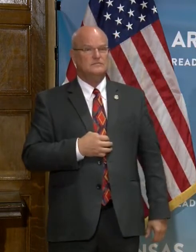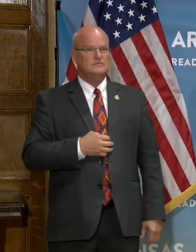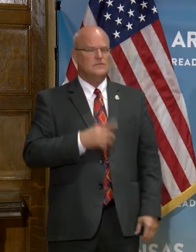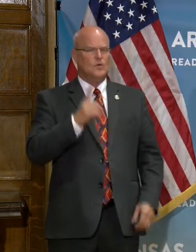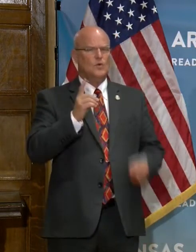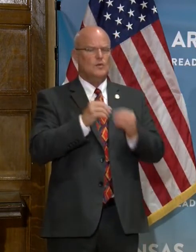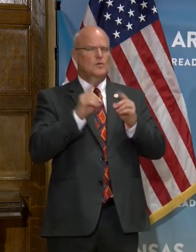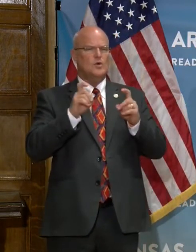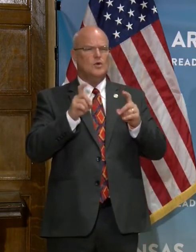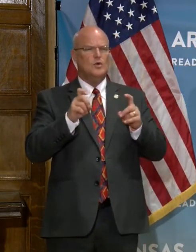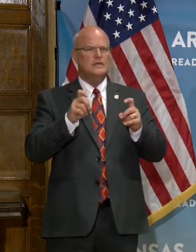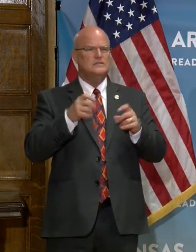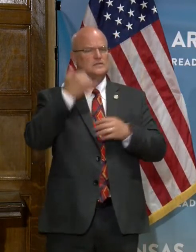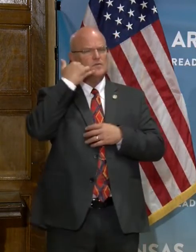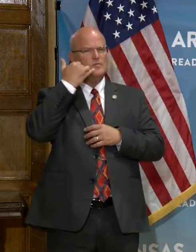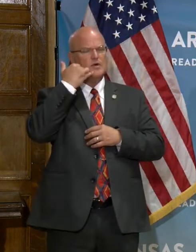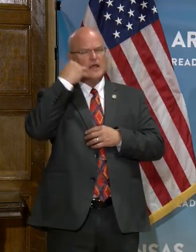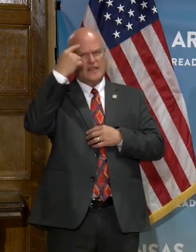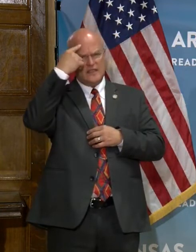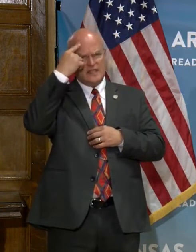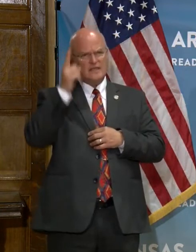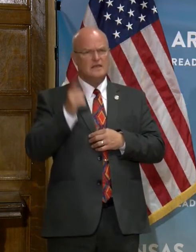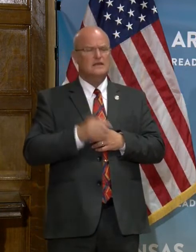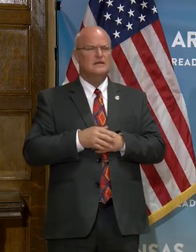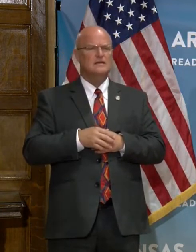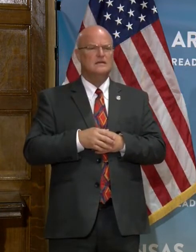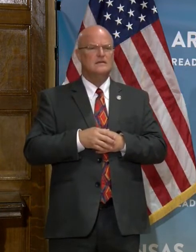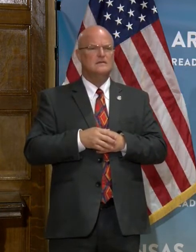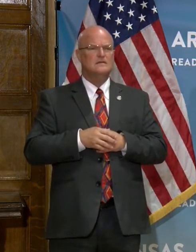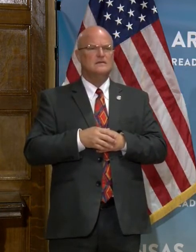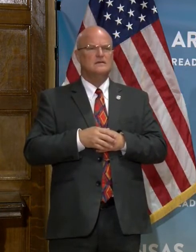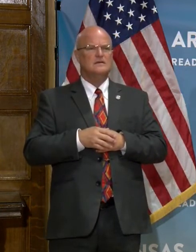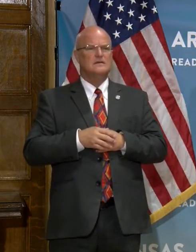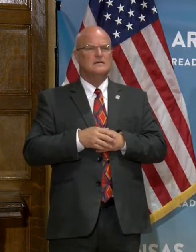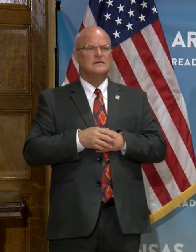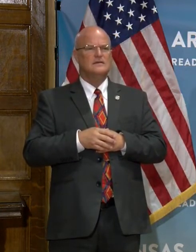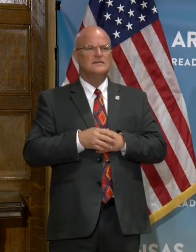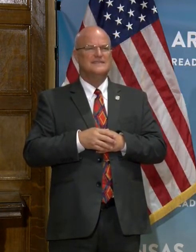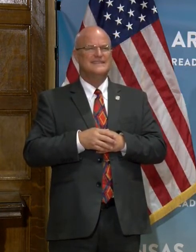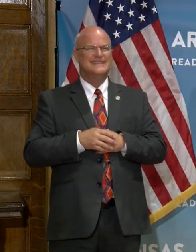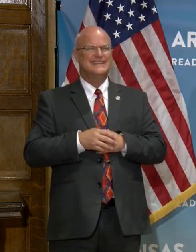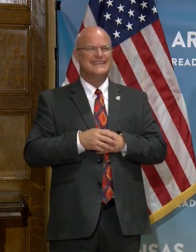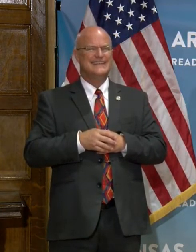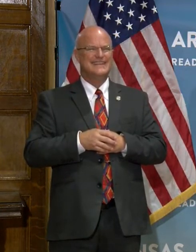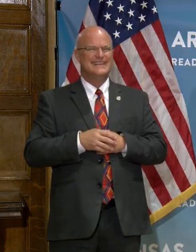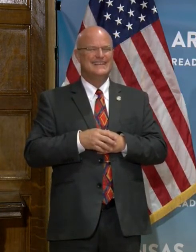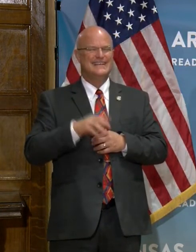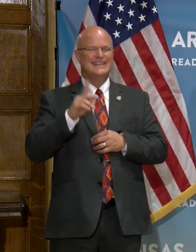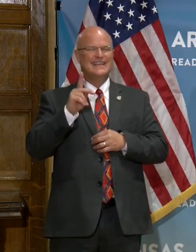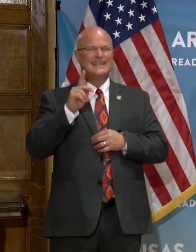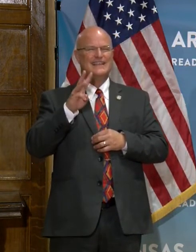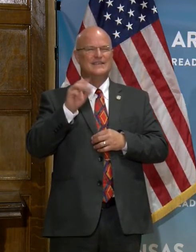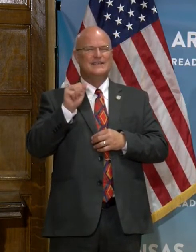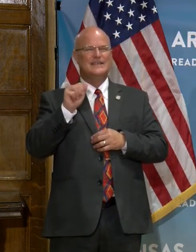was one more question remotely, I think. Yes, hi, Governor. Brad Merrill with KNWA News,